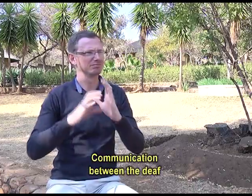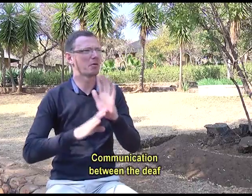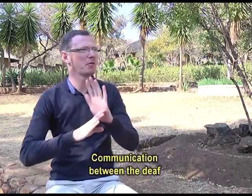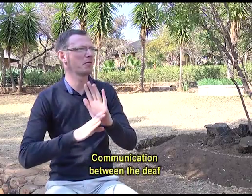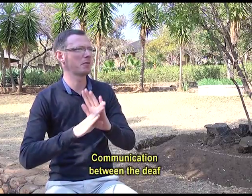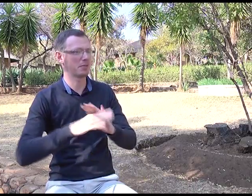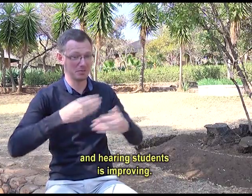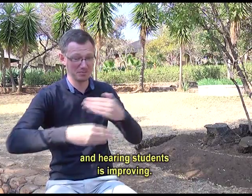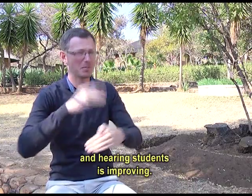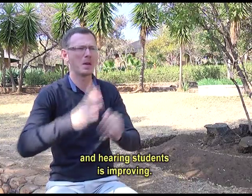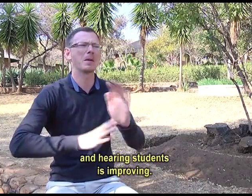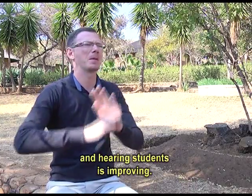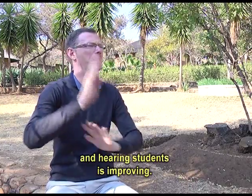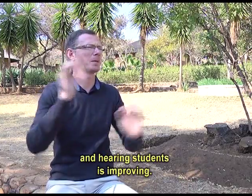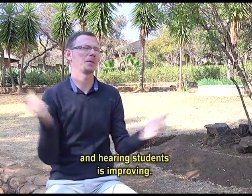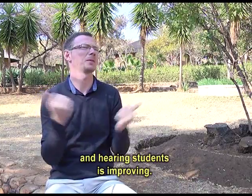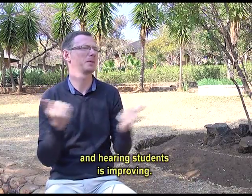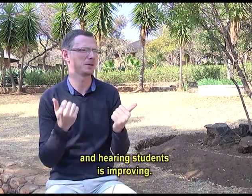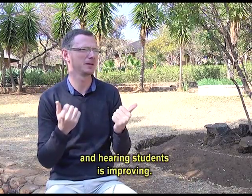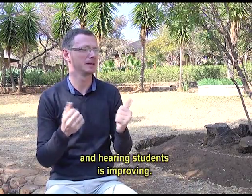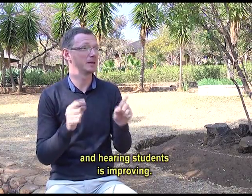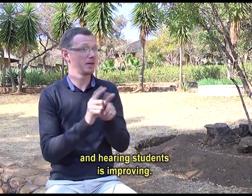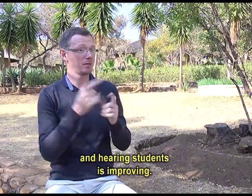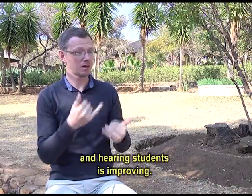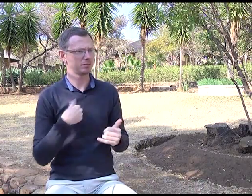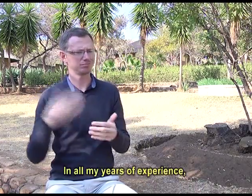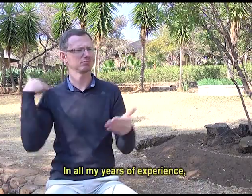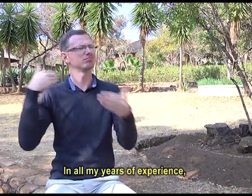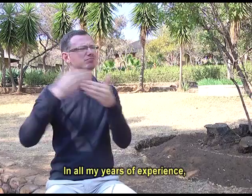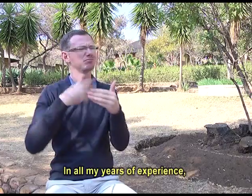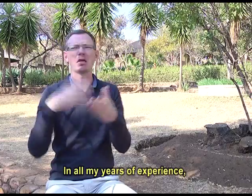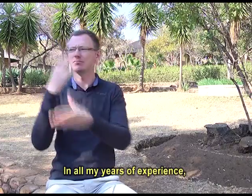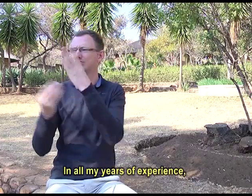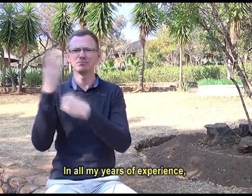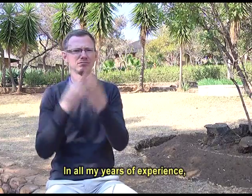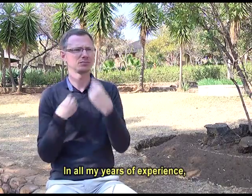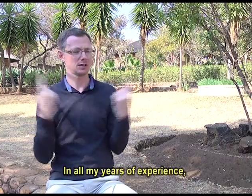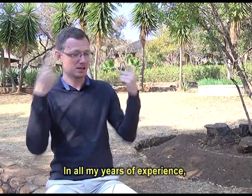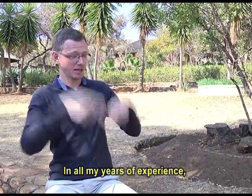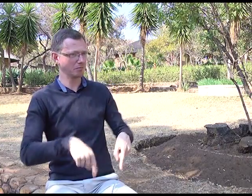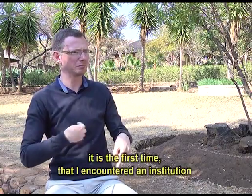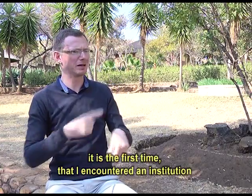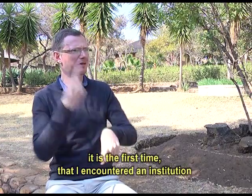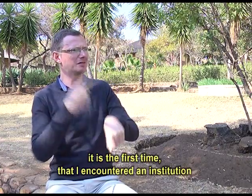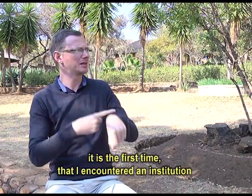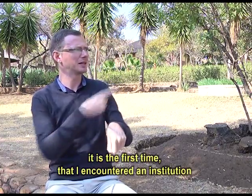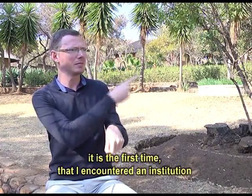Communication between the deaf and hearing students is improving. In all my years of experience, it is the first time